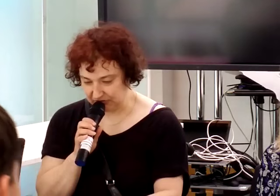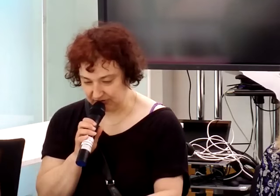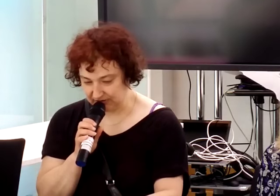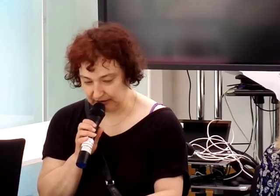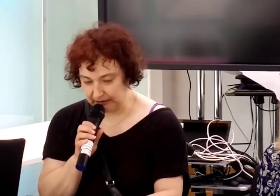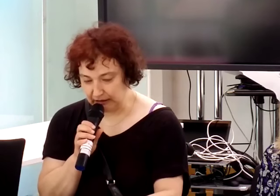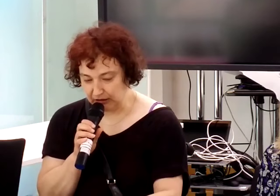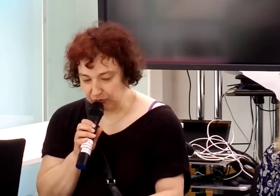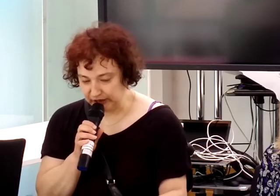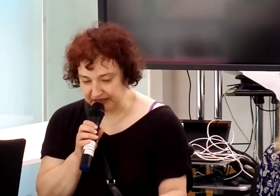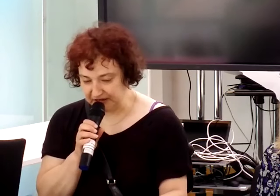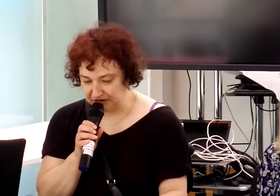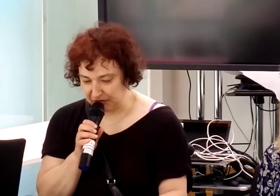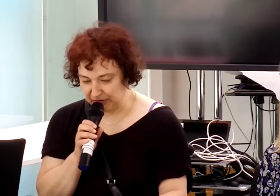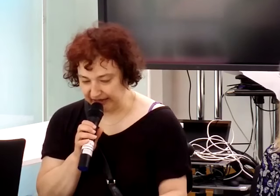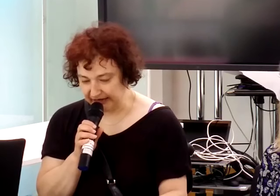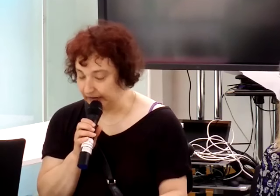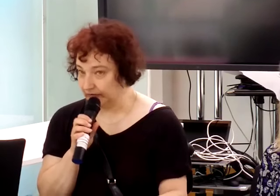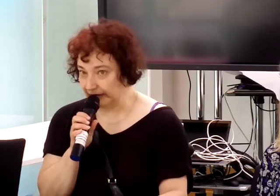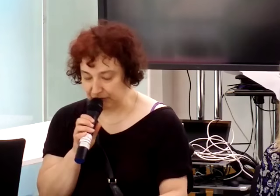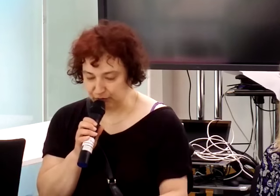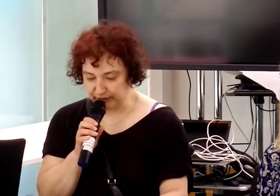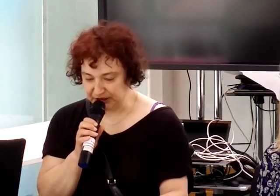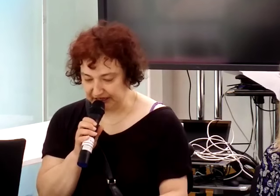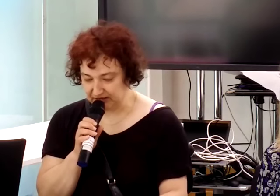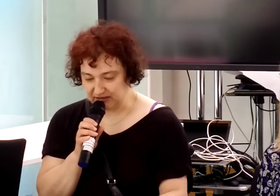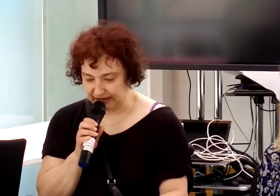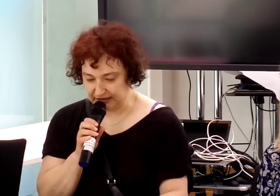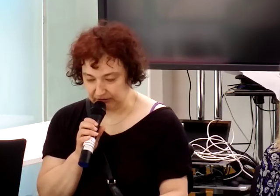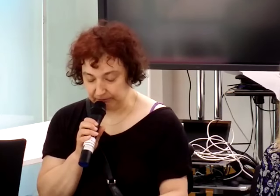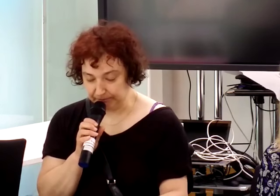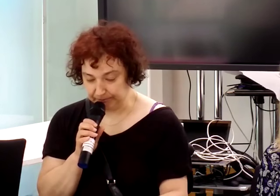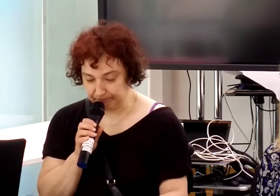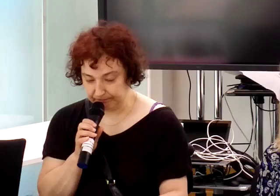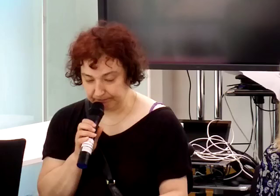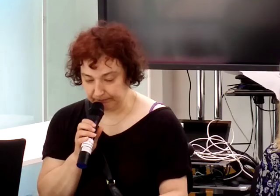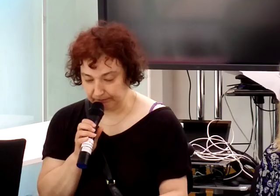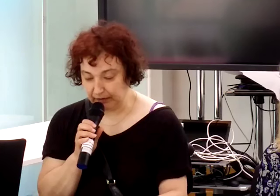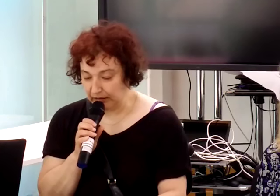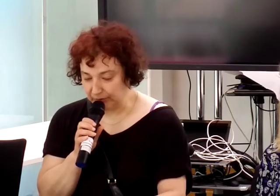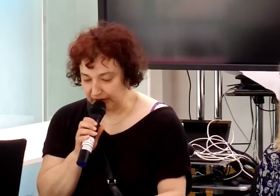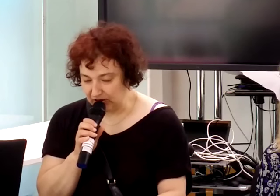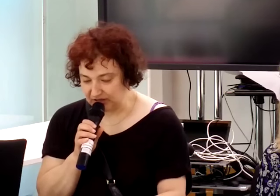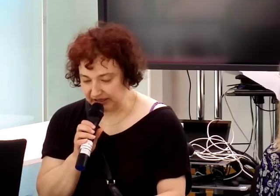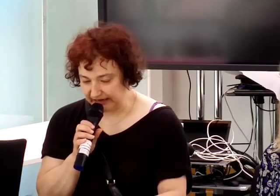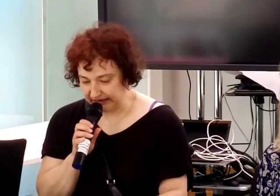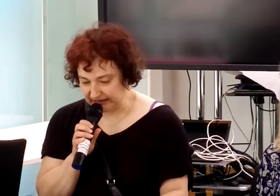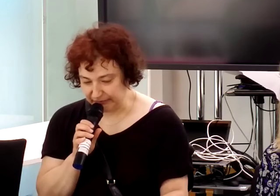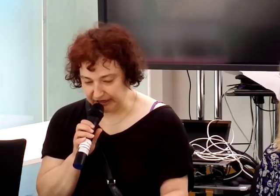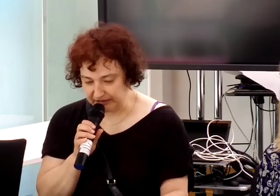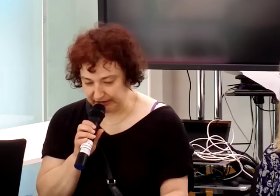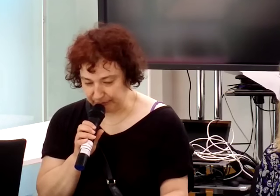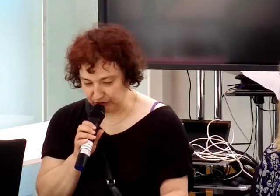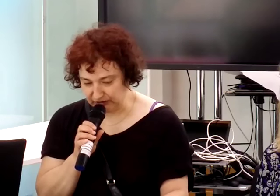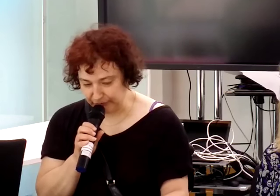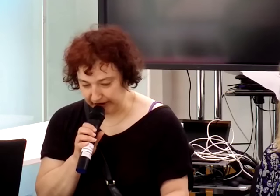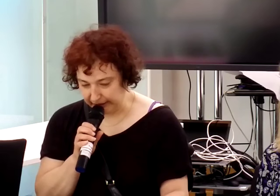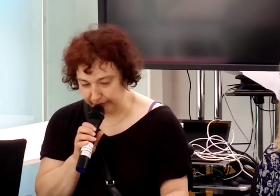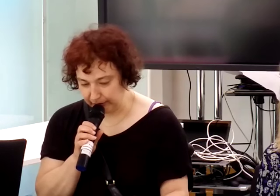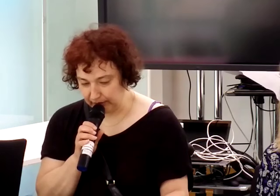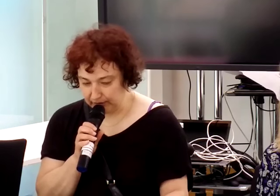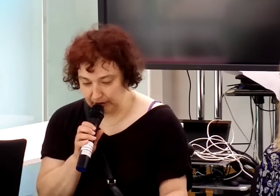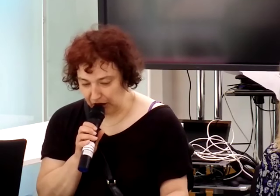and ATOS. We didn't know then it would be genocidal. But last year at a meeting